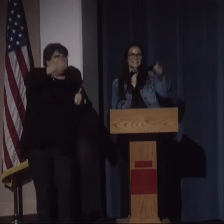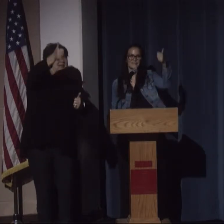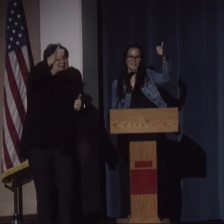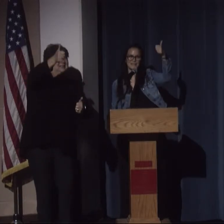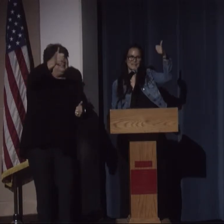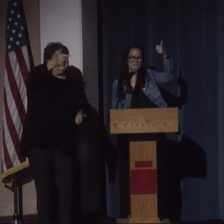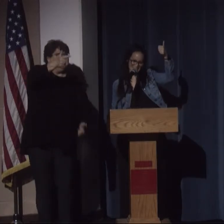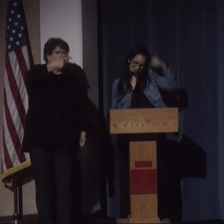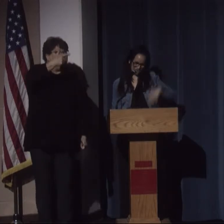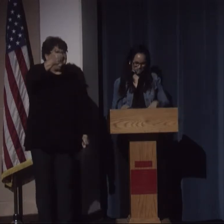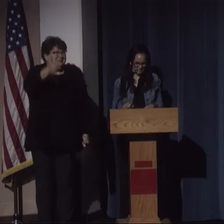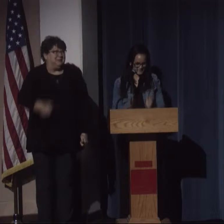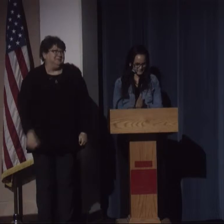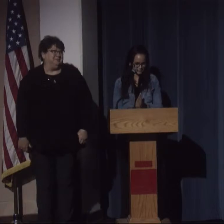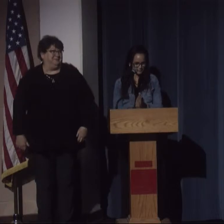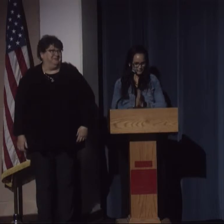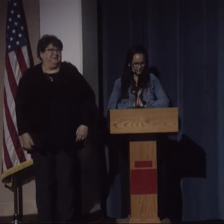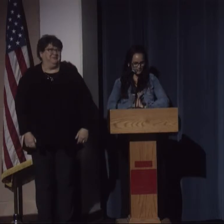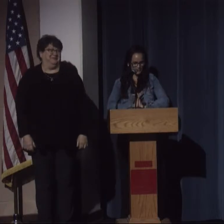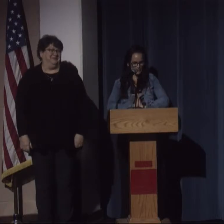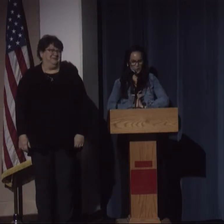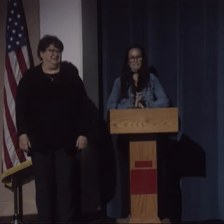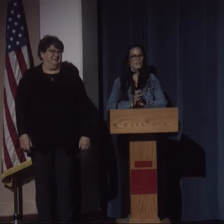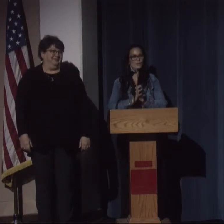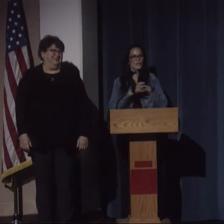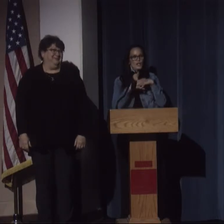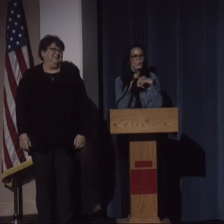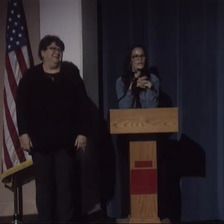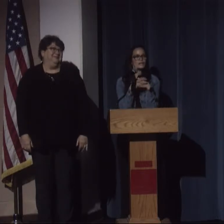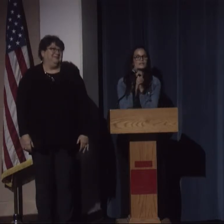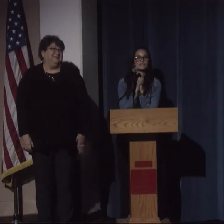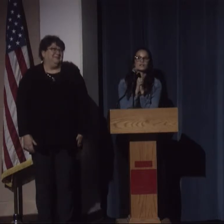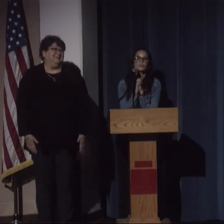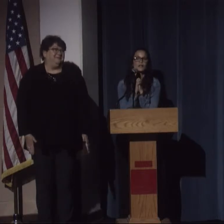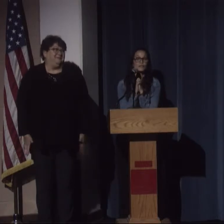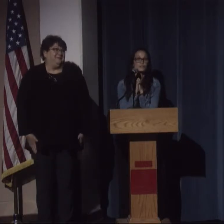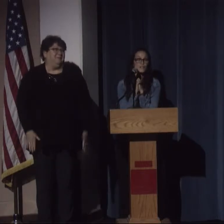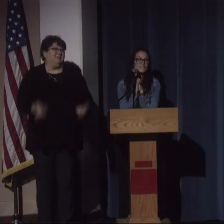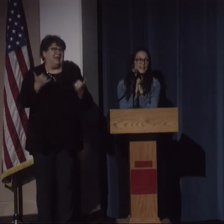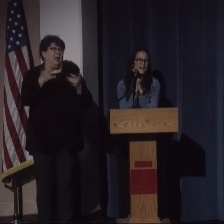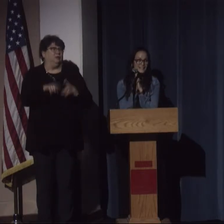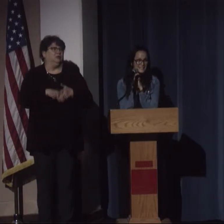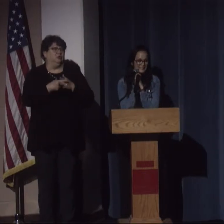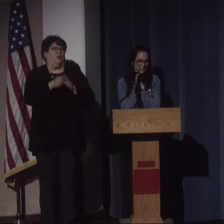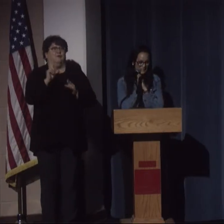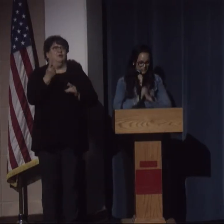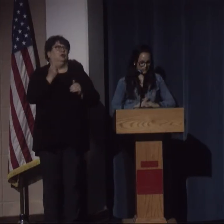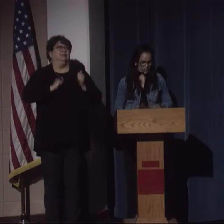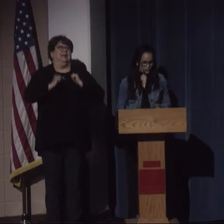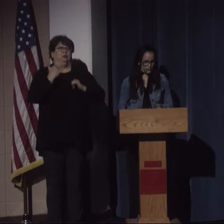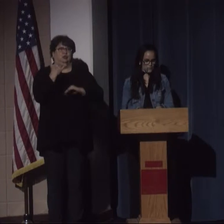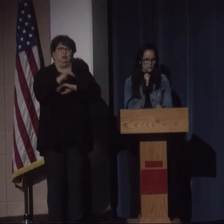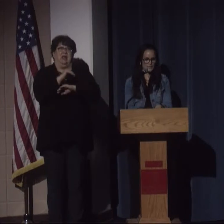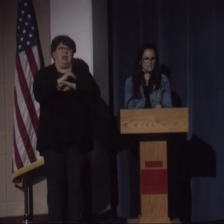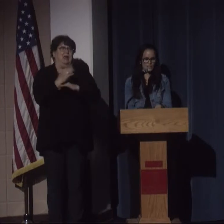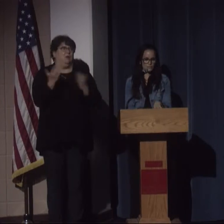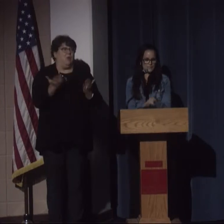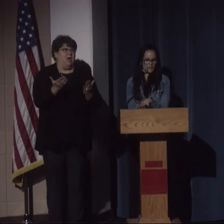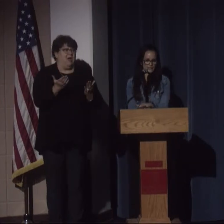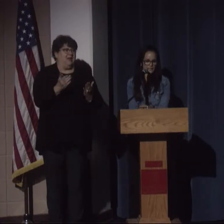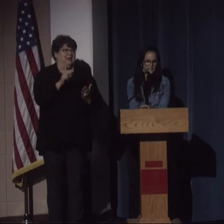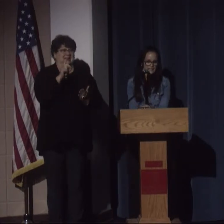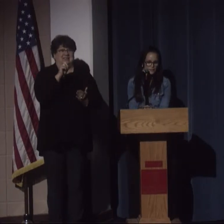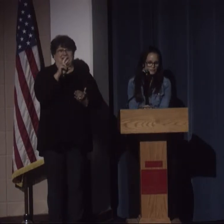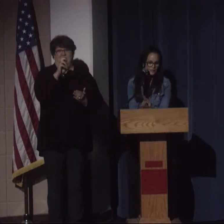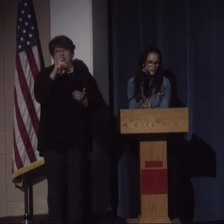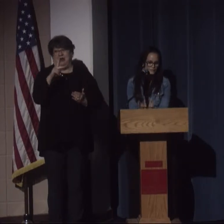I got some thumbs up. All right. Okay, so we are going to start with our first act tonight, and that's going to be Derek